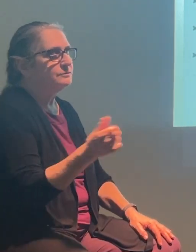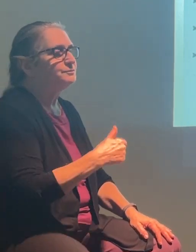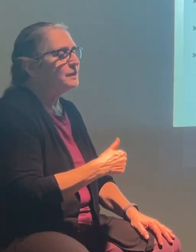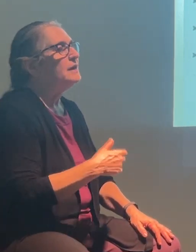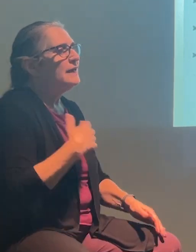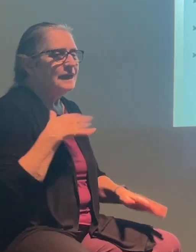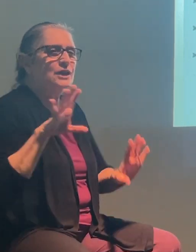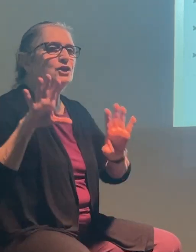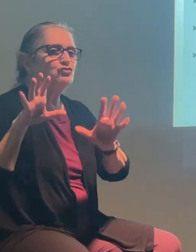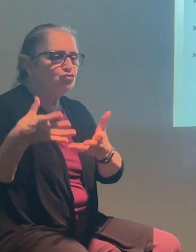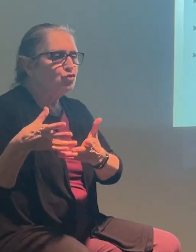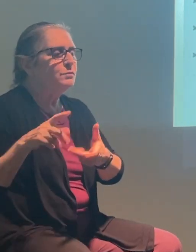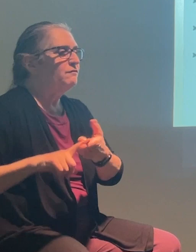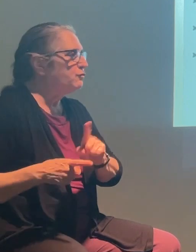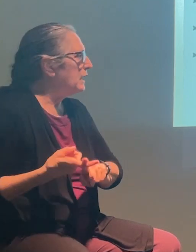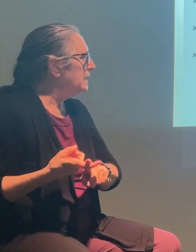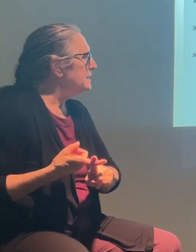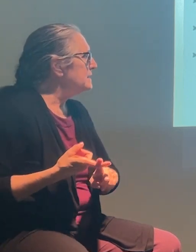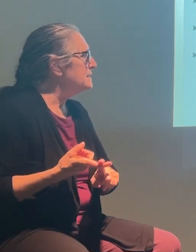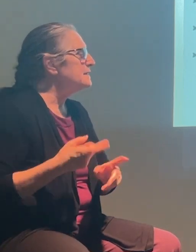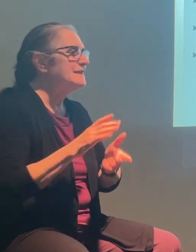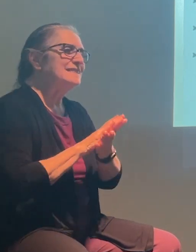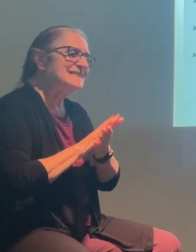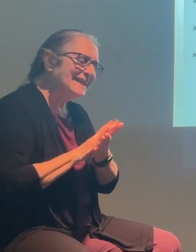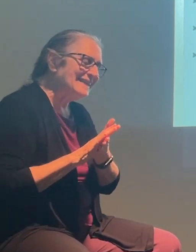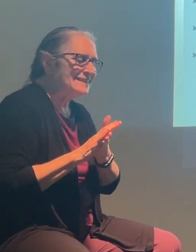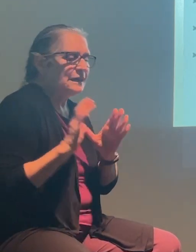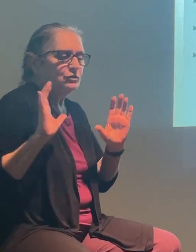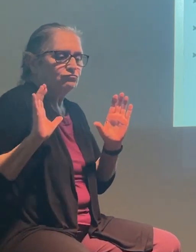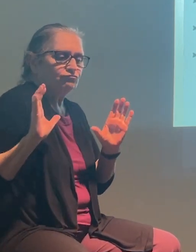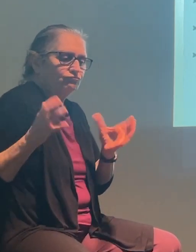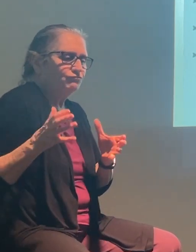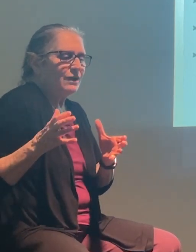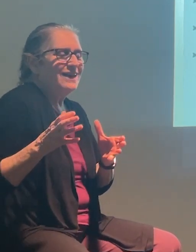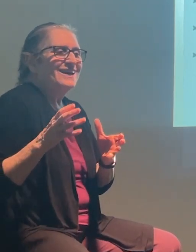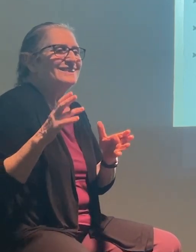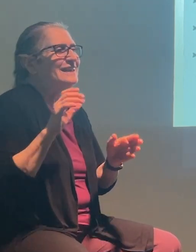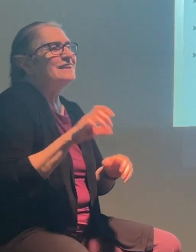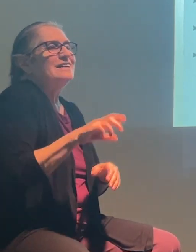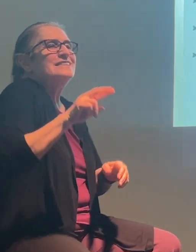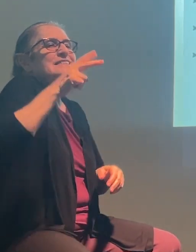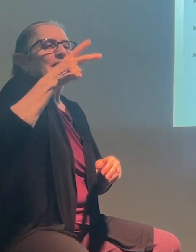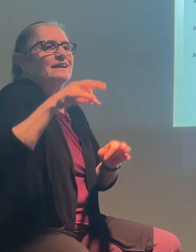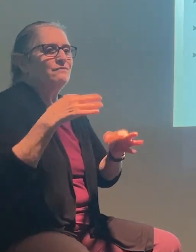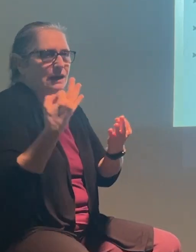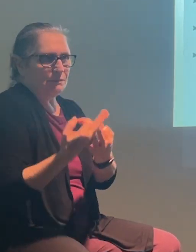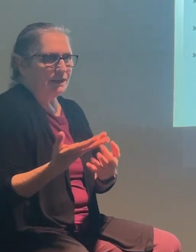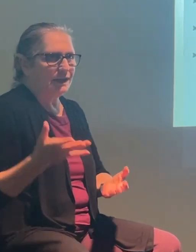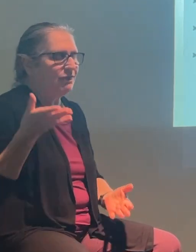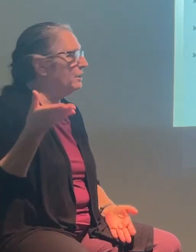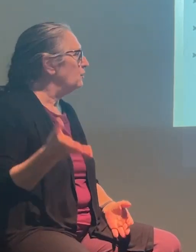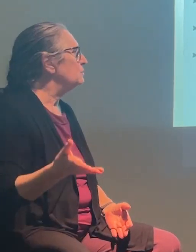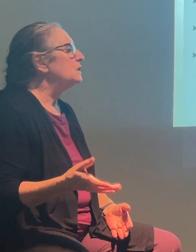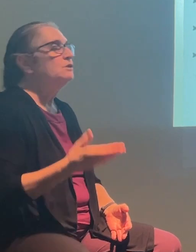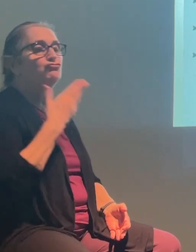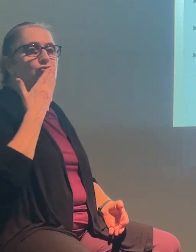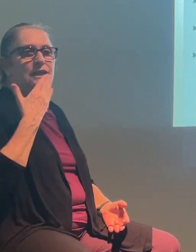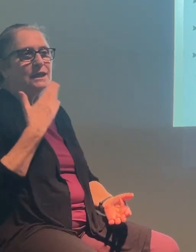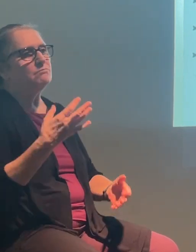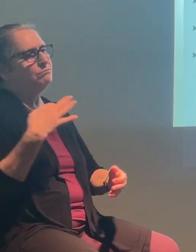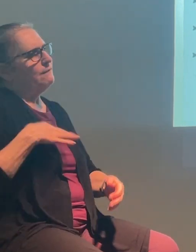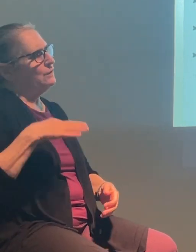group of friends. So he had a really nice little colony of another family, if you want, there that were very beneficial for his